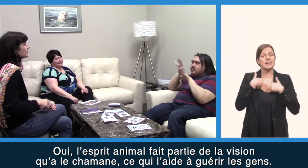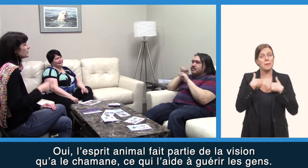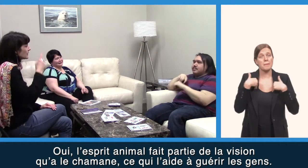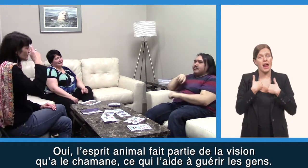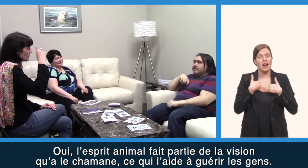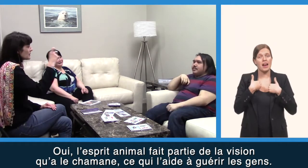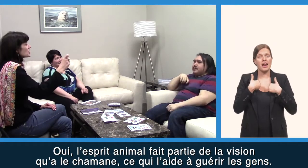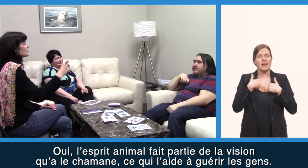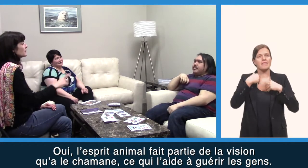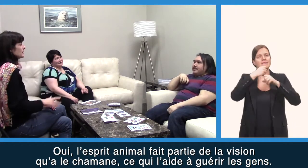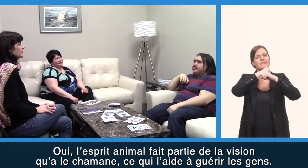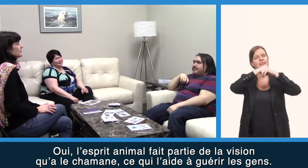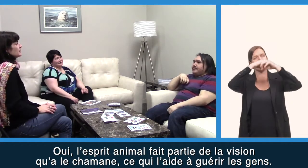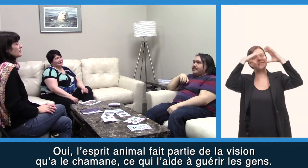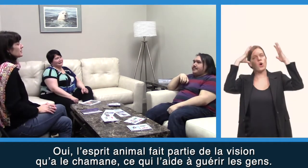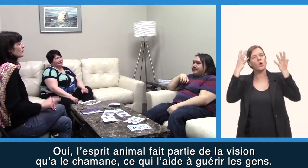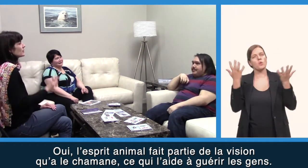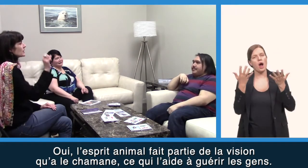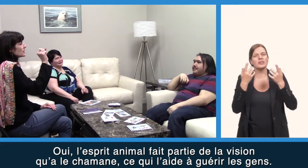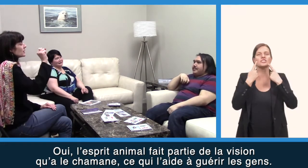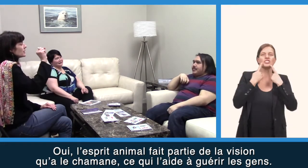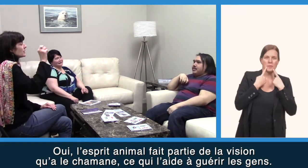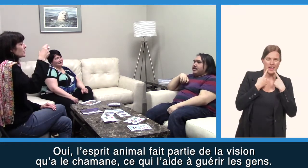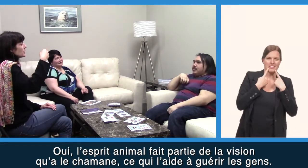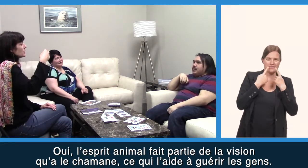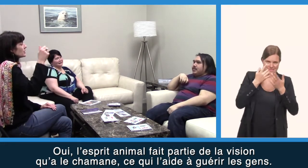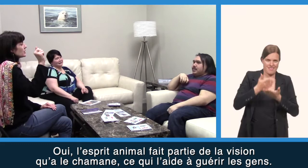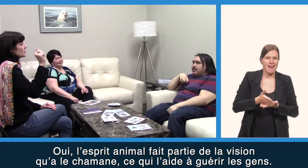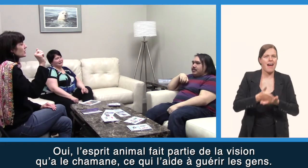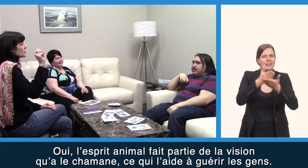Vision. The vision. So the